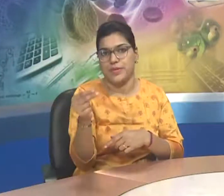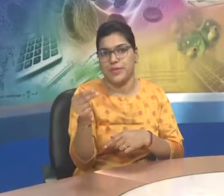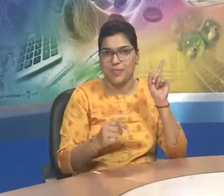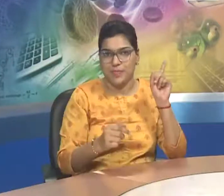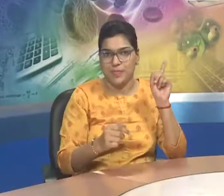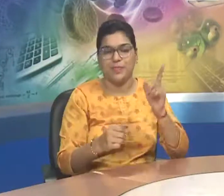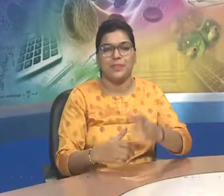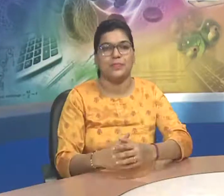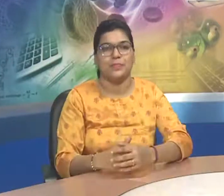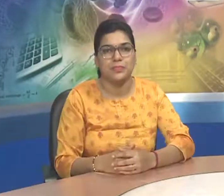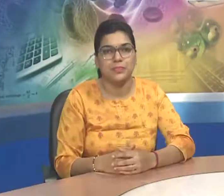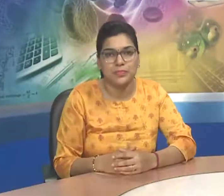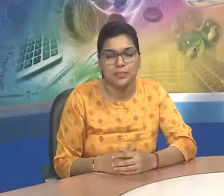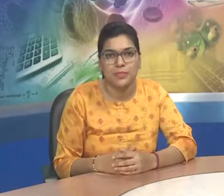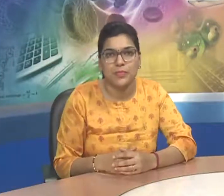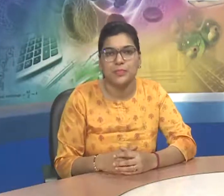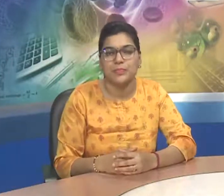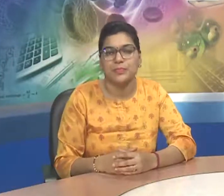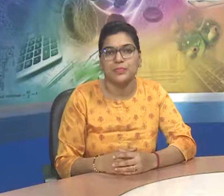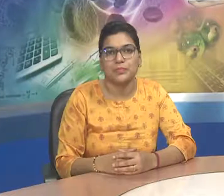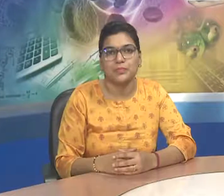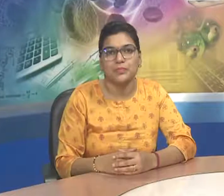Means the white